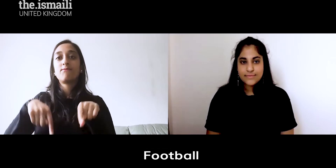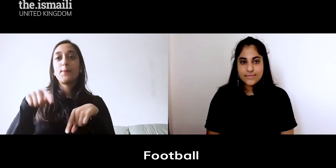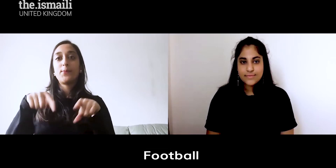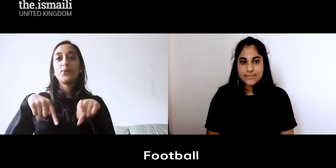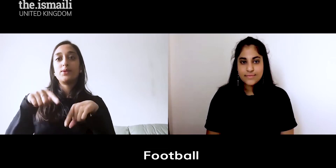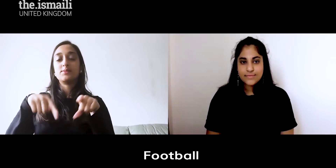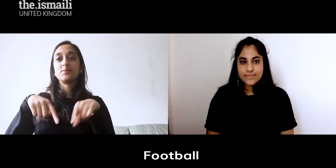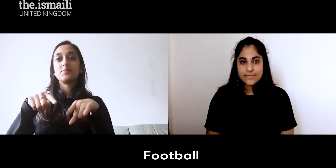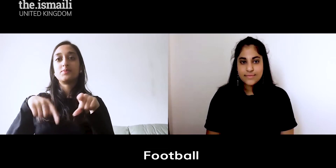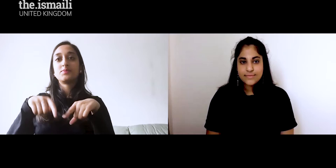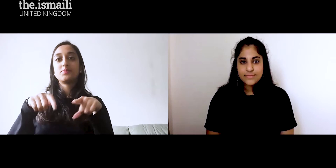Football.